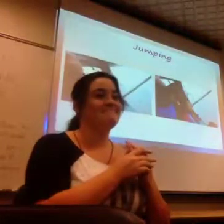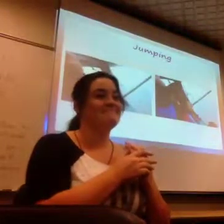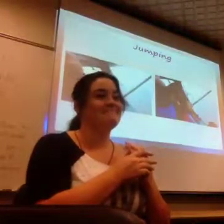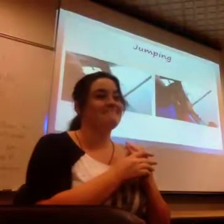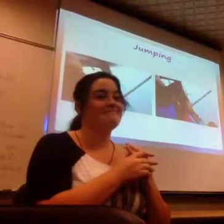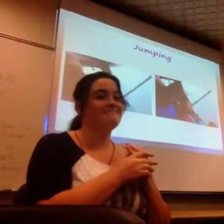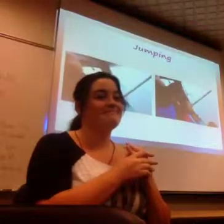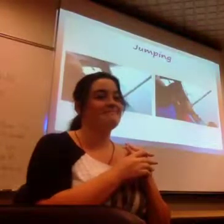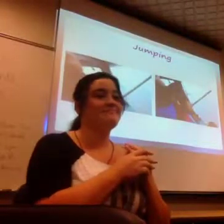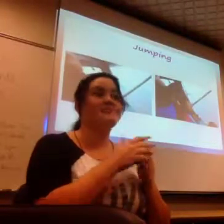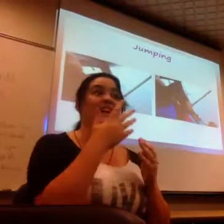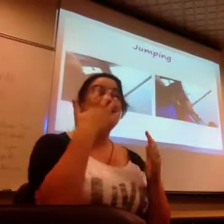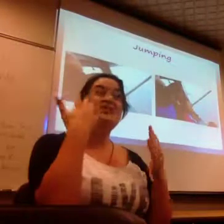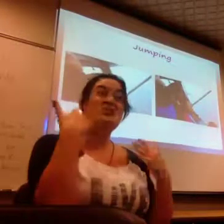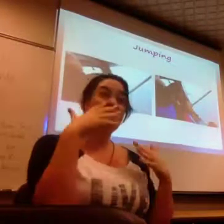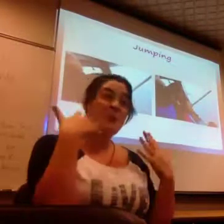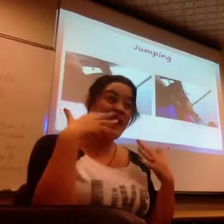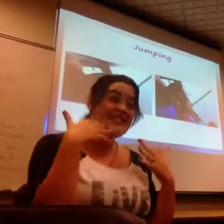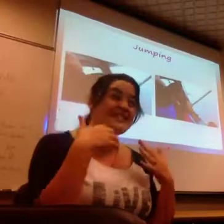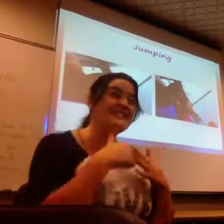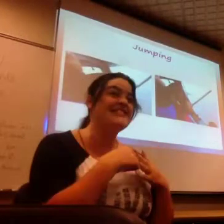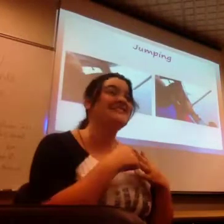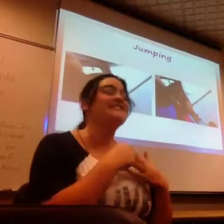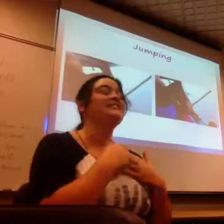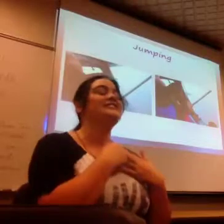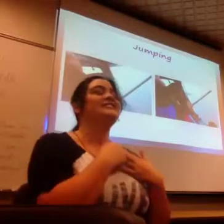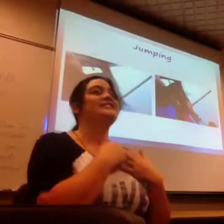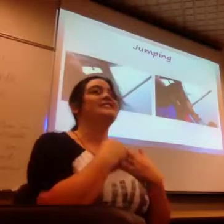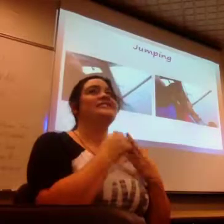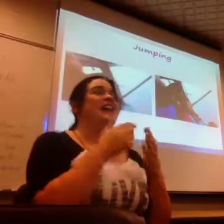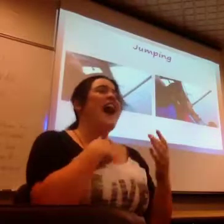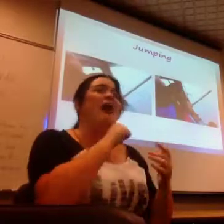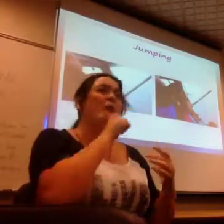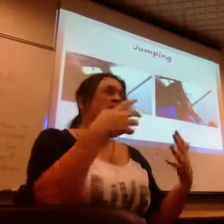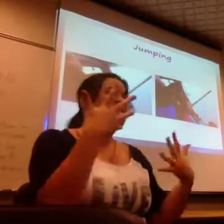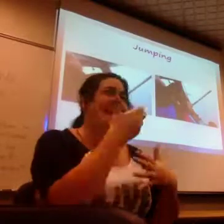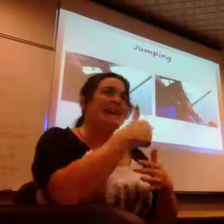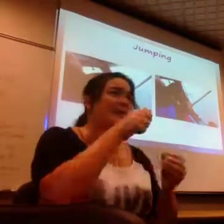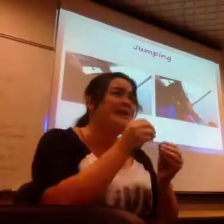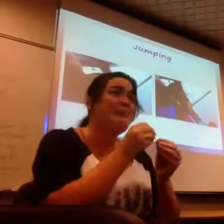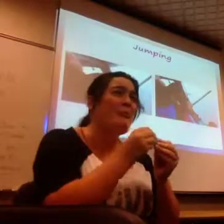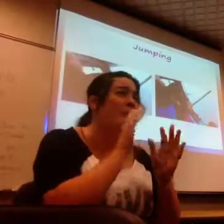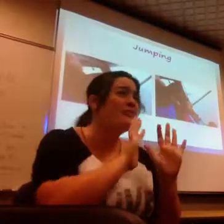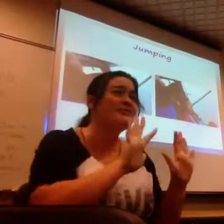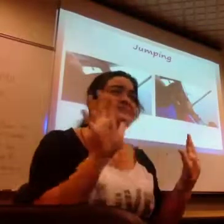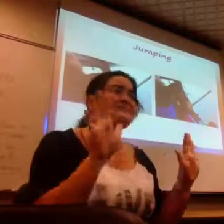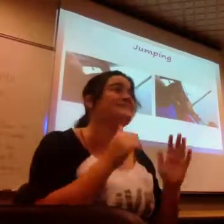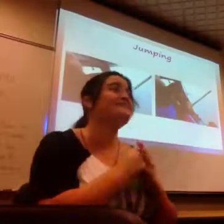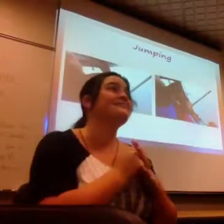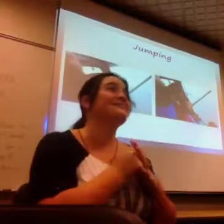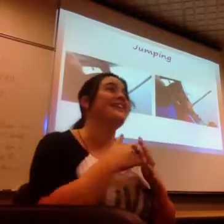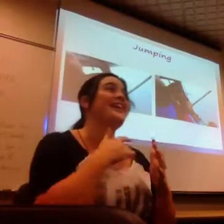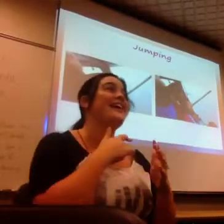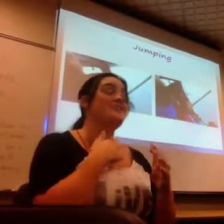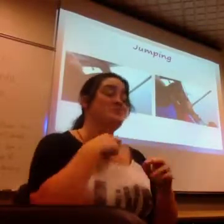it's crazy. At that point, I wasn't even scared anymore because when you're sitting out of the plane, getting ready to